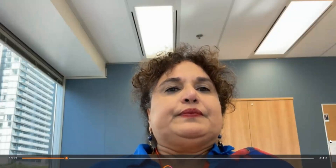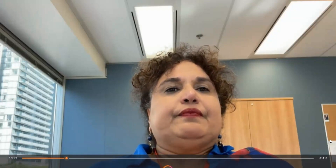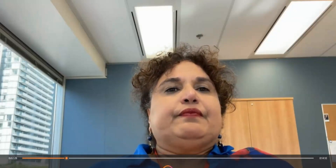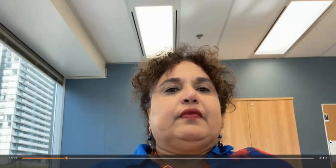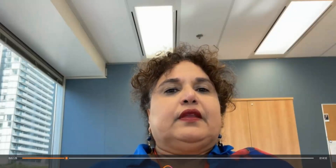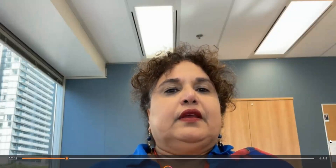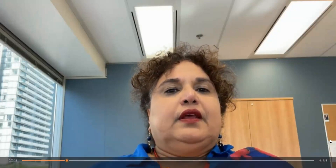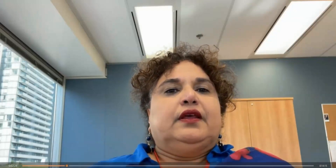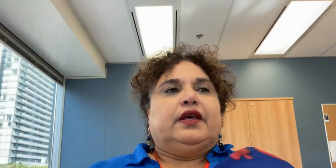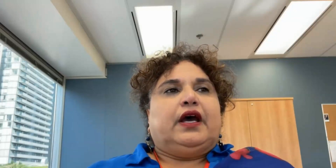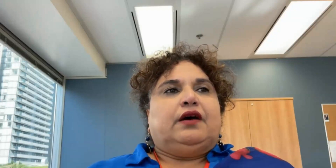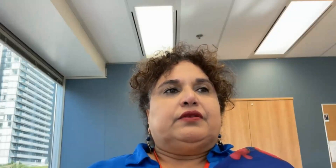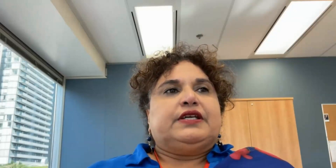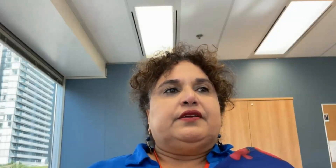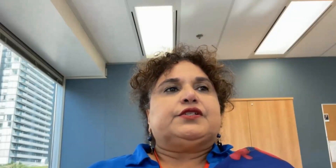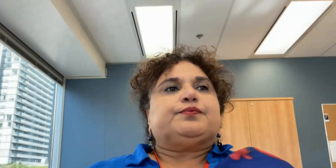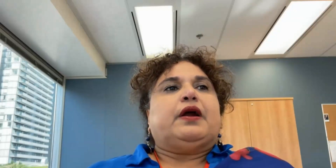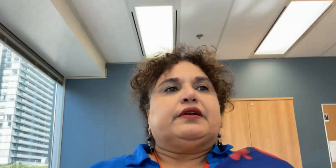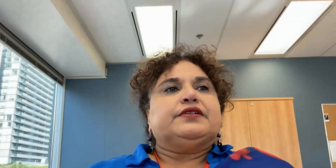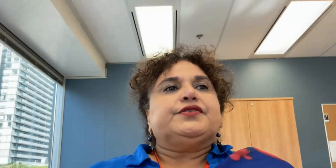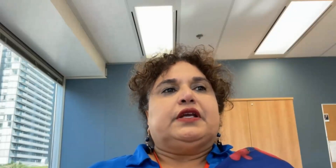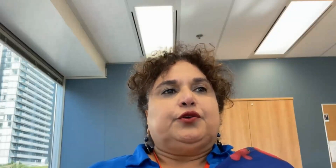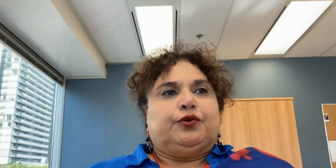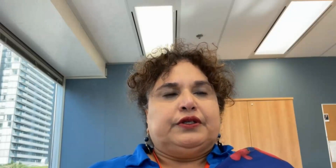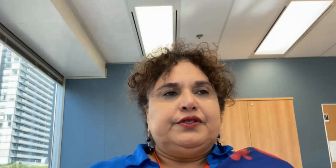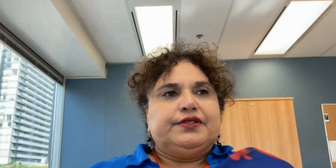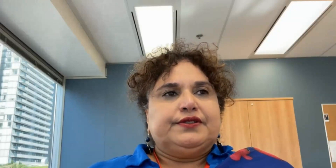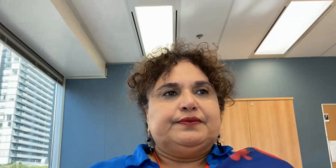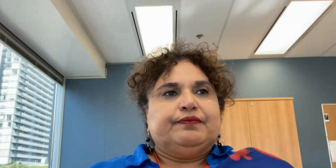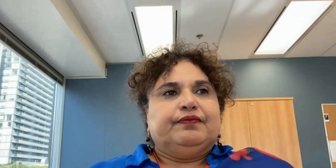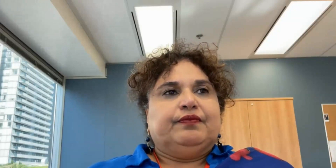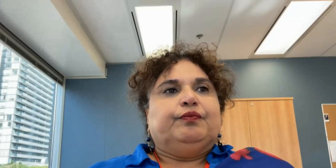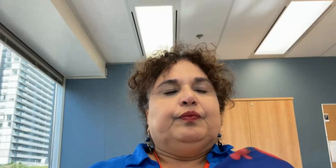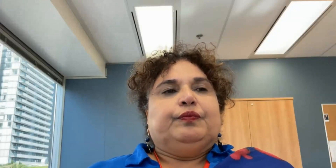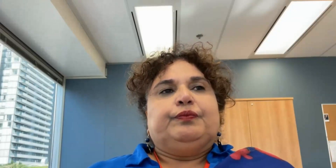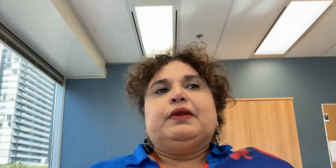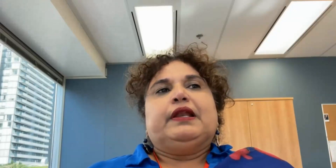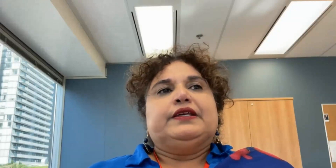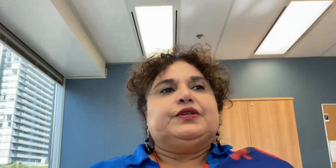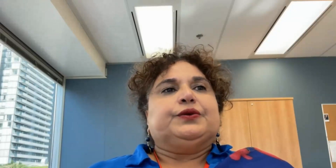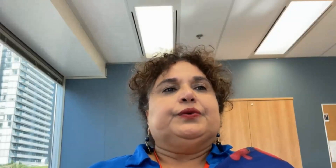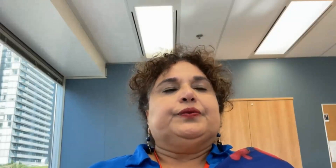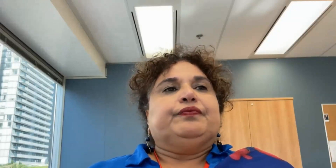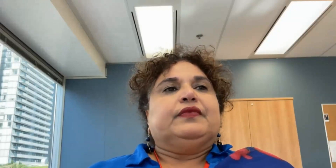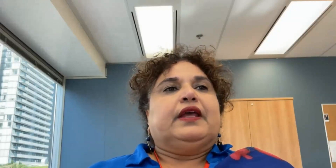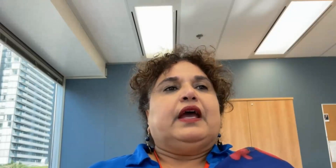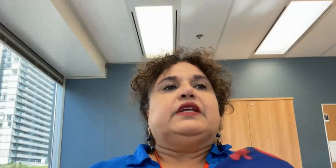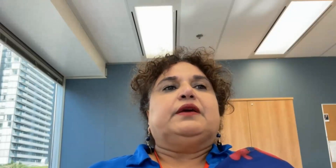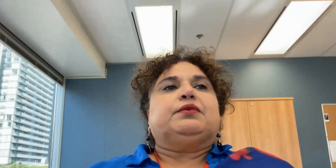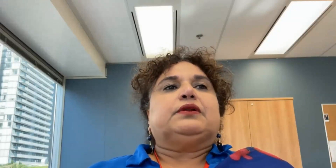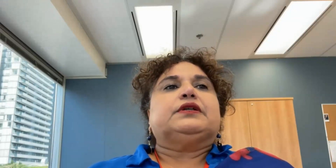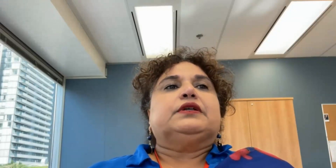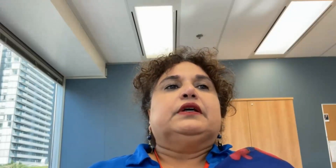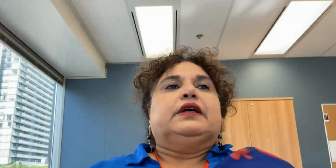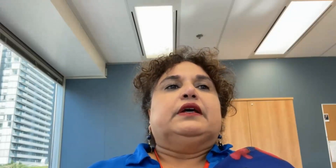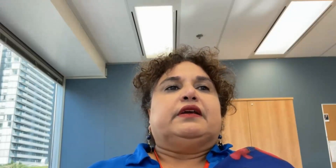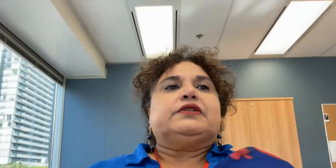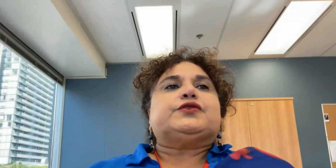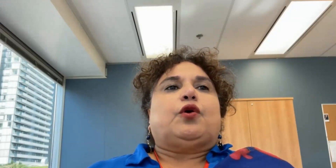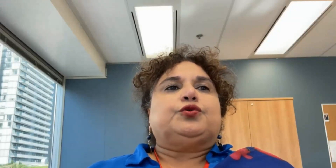Columbia. Our generous partners and donors, people like you, have